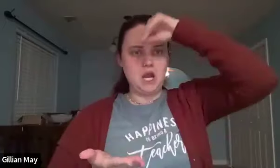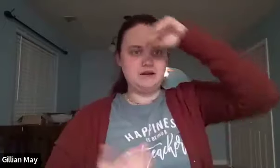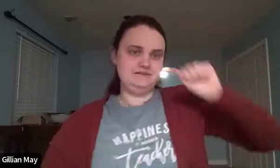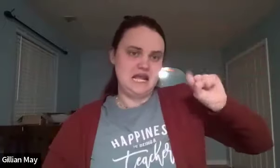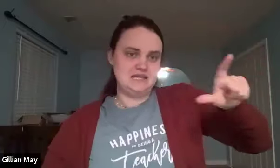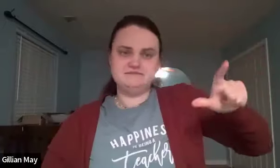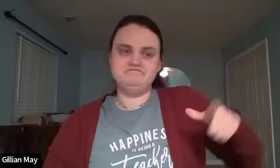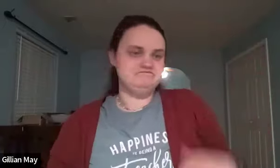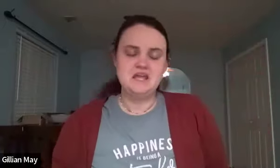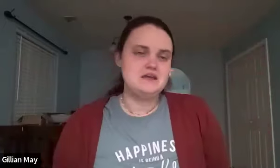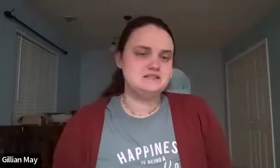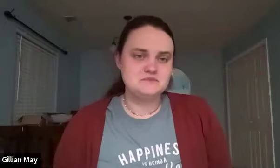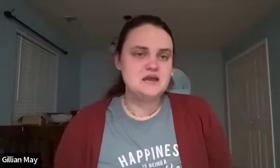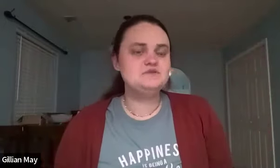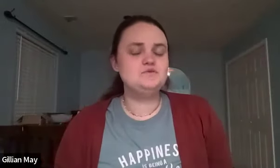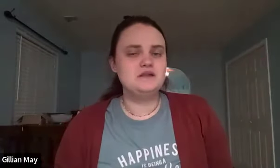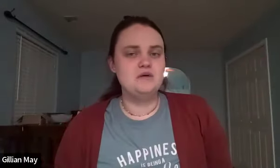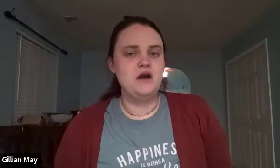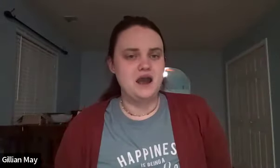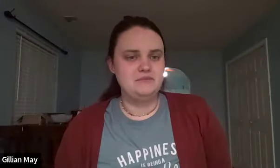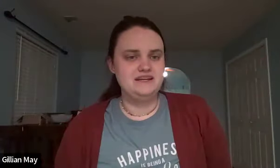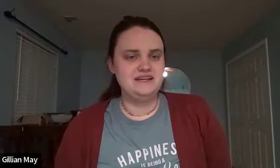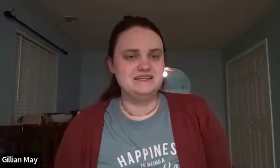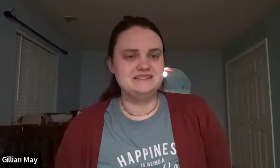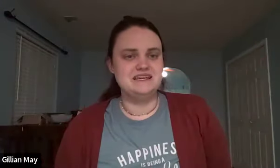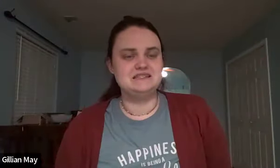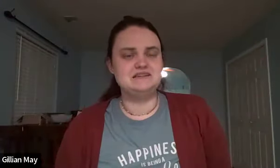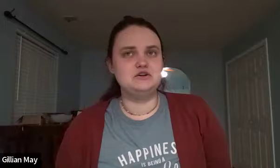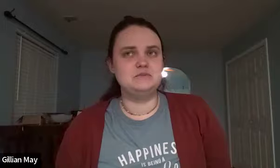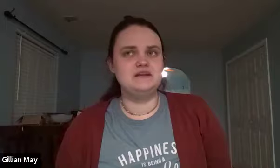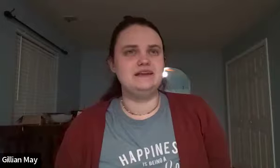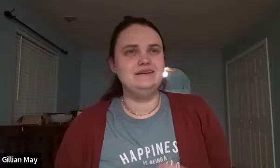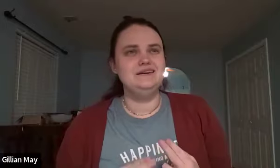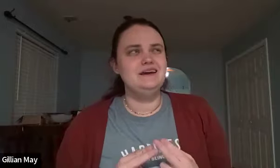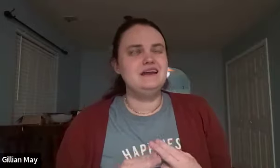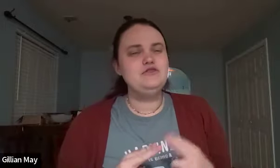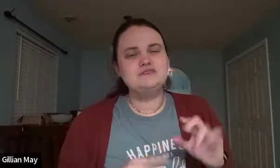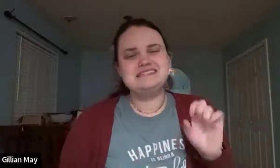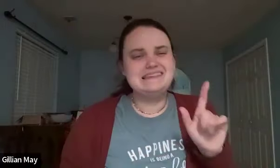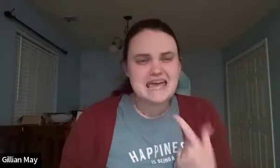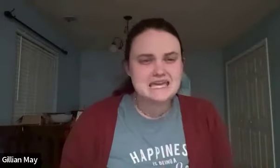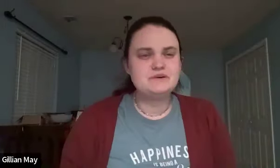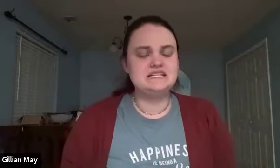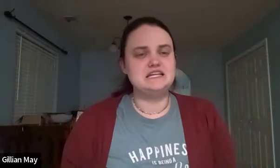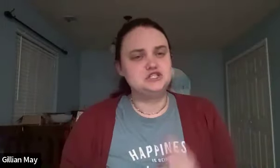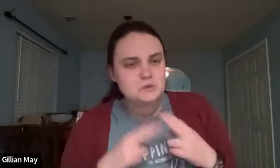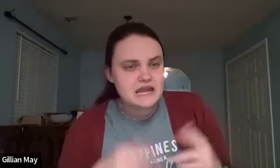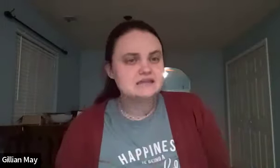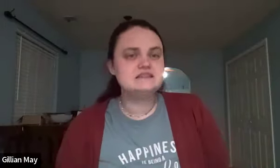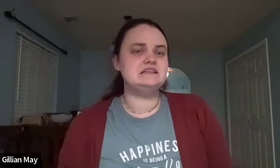learn, sometimes what will happen is it gets a little bit like not the slang, but it's like shorthand, things like